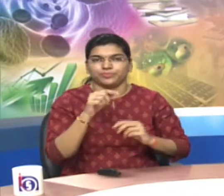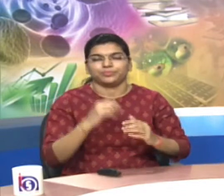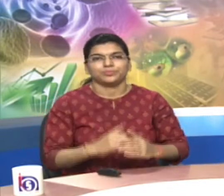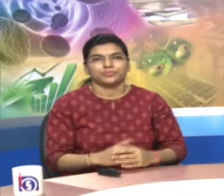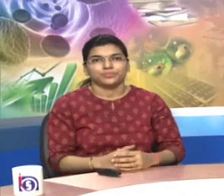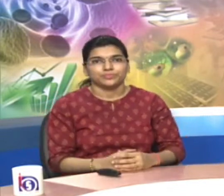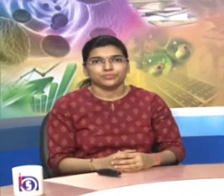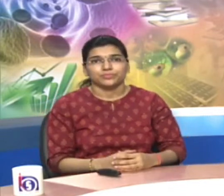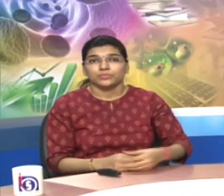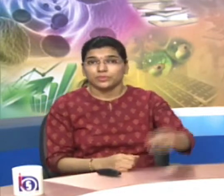cell.